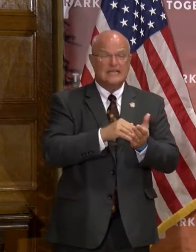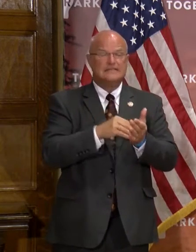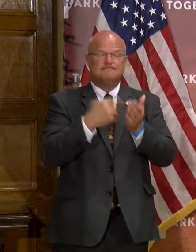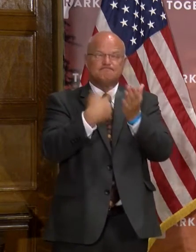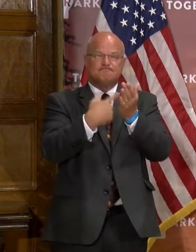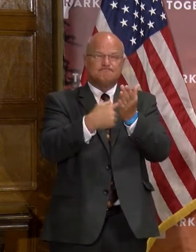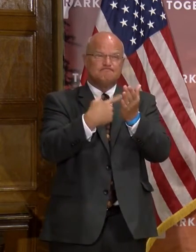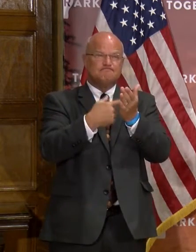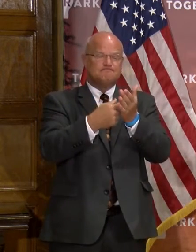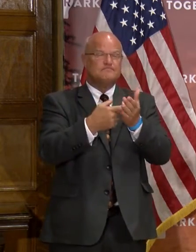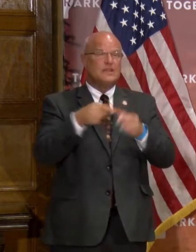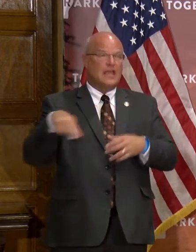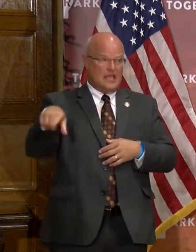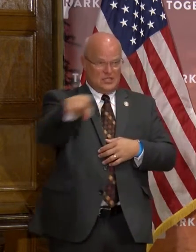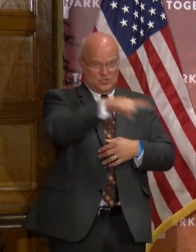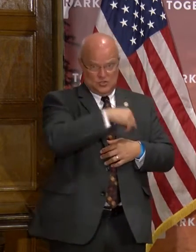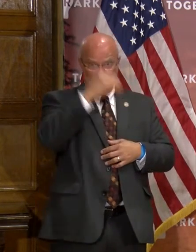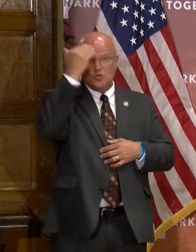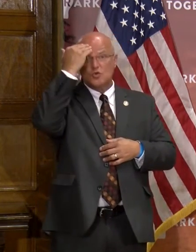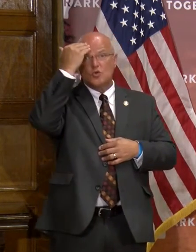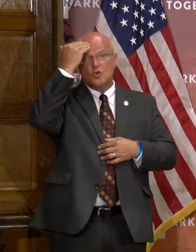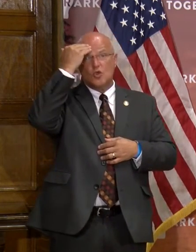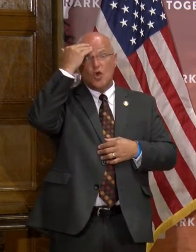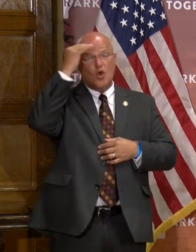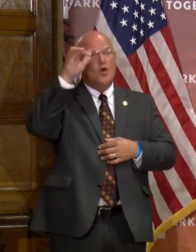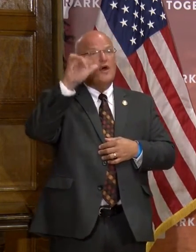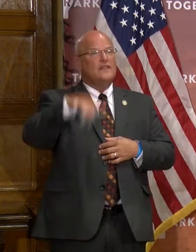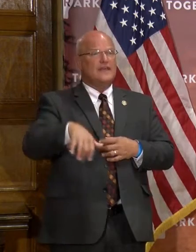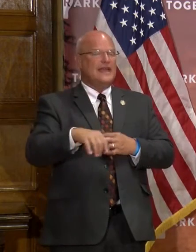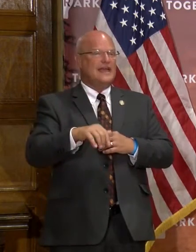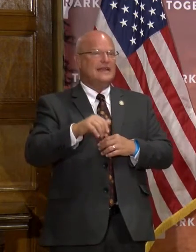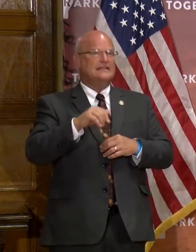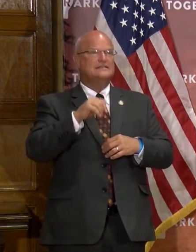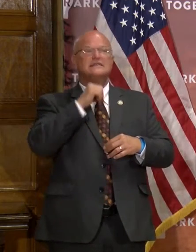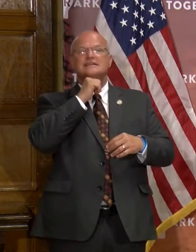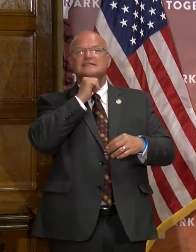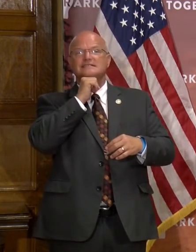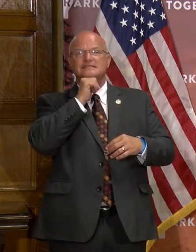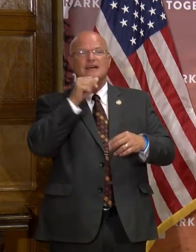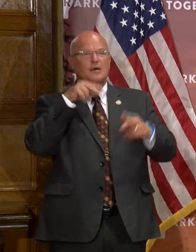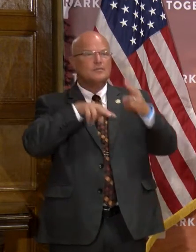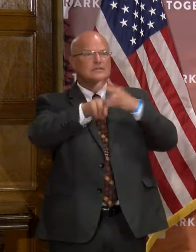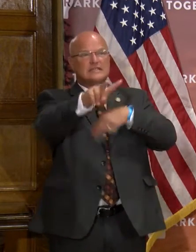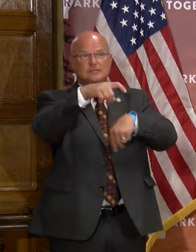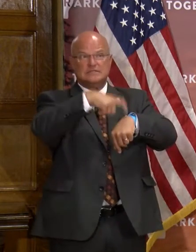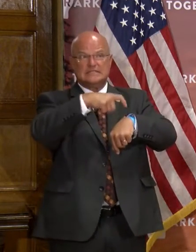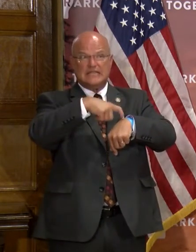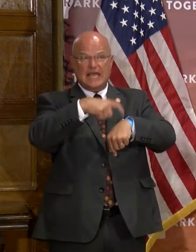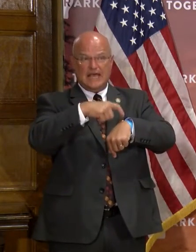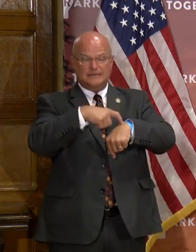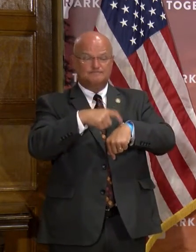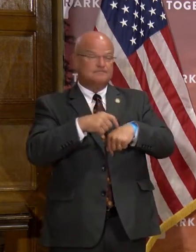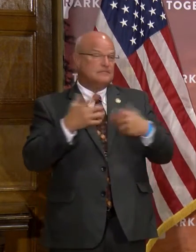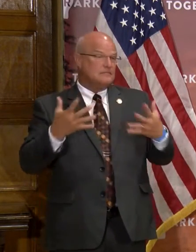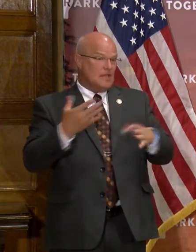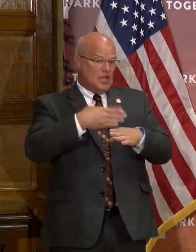do this, and all of you in this room know that that is an unpredictable time frame and